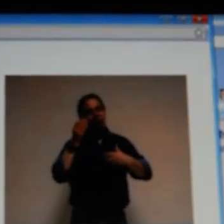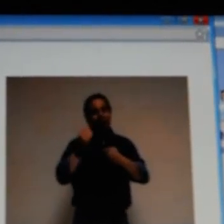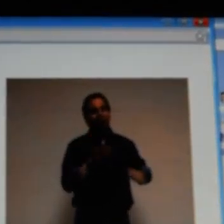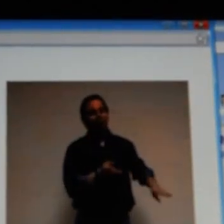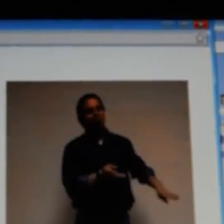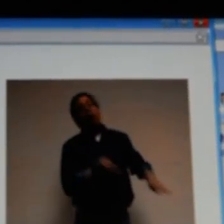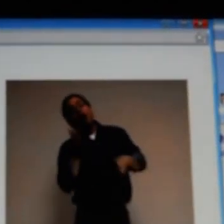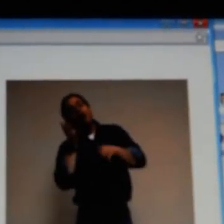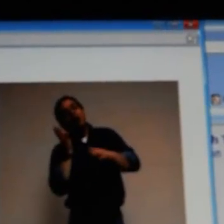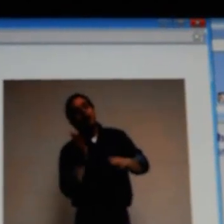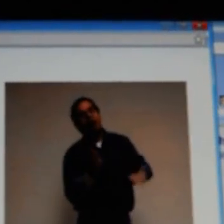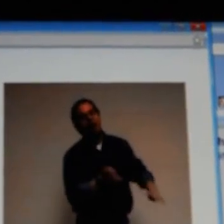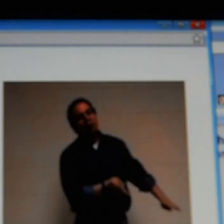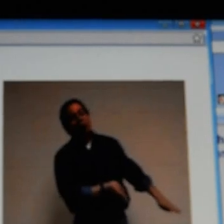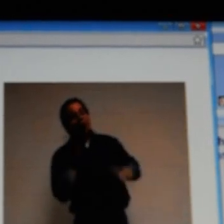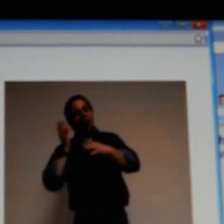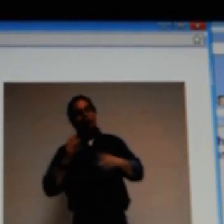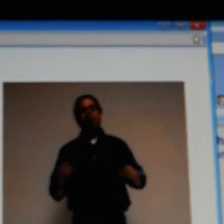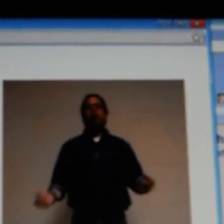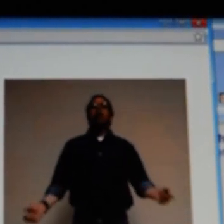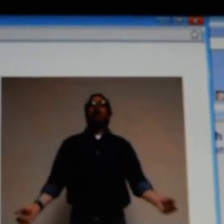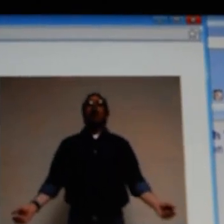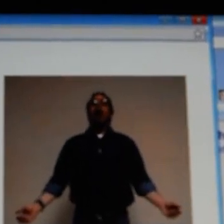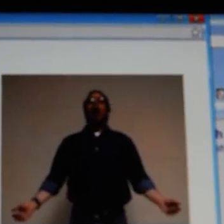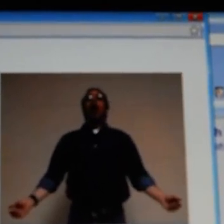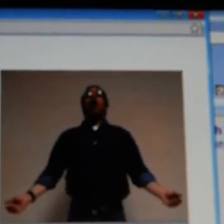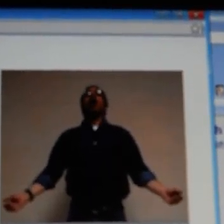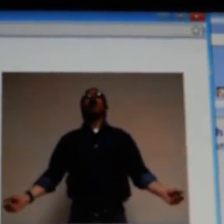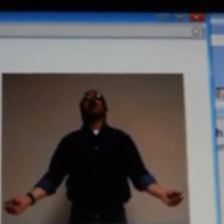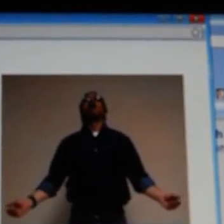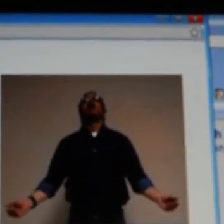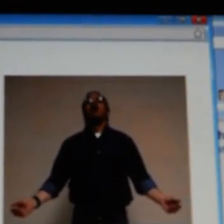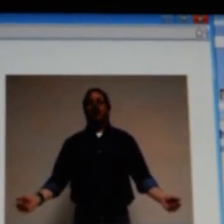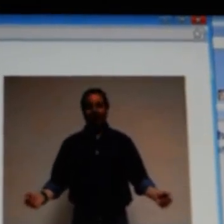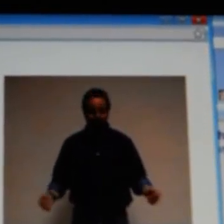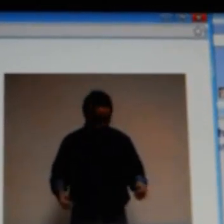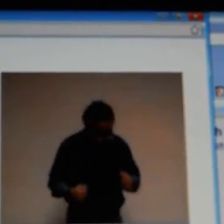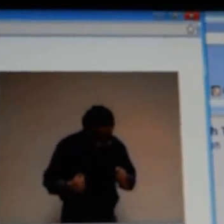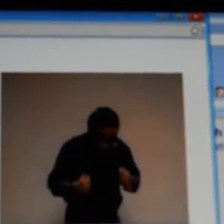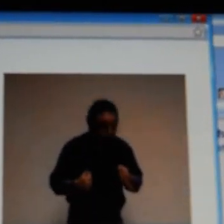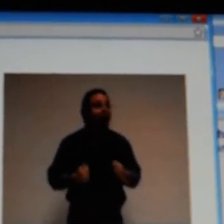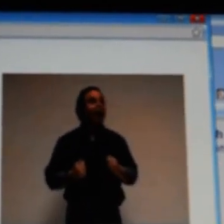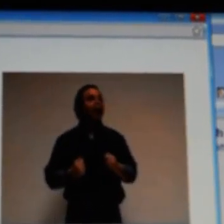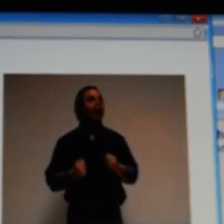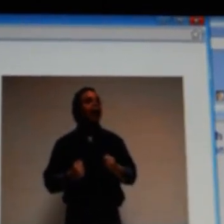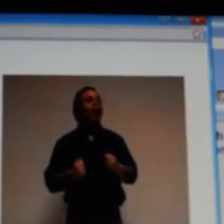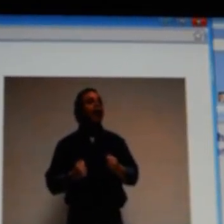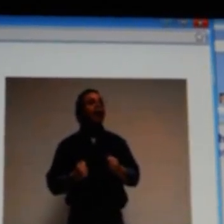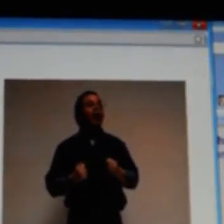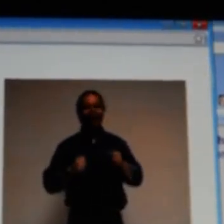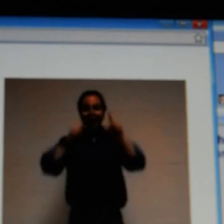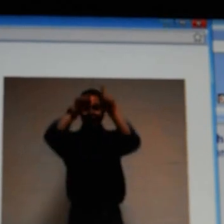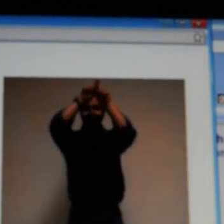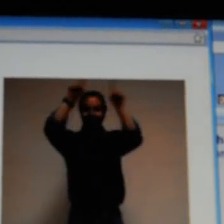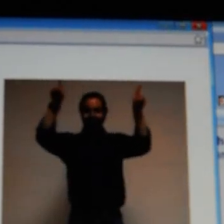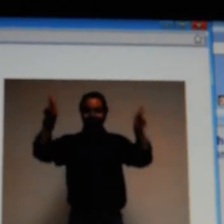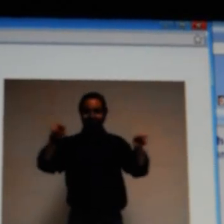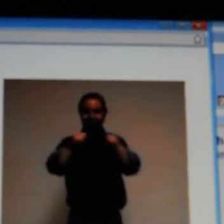And suddenly it's like the rock is released from his arteries and the oxygen-rich blood is able to flow up back into his heart.